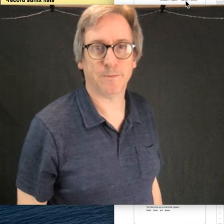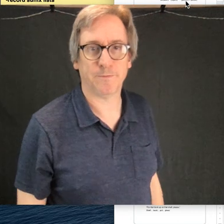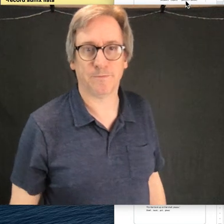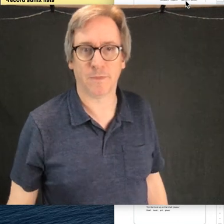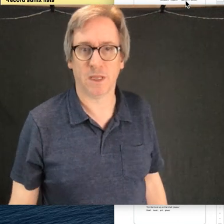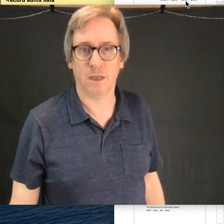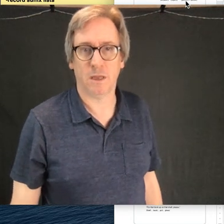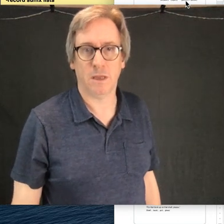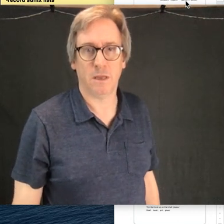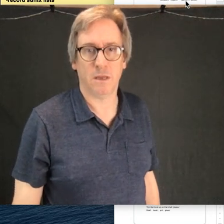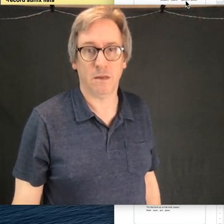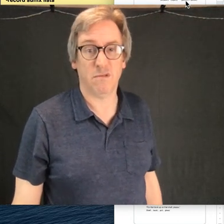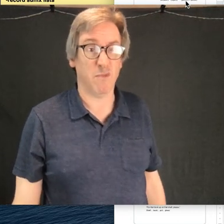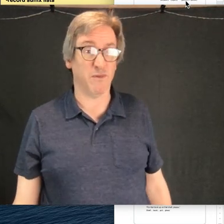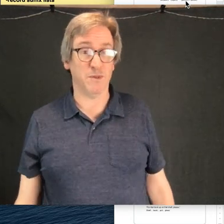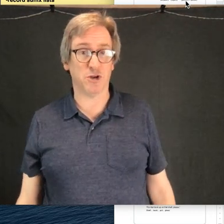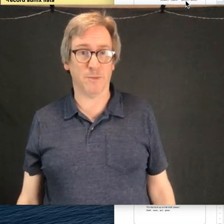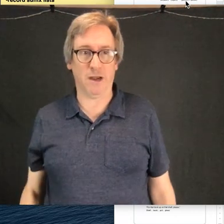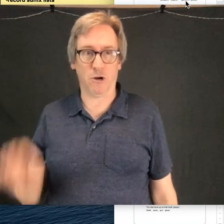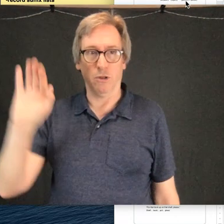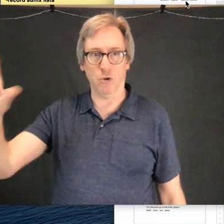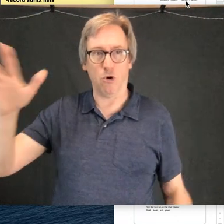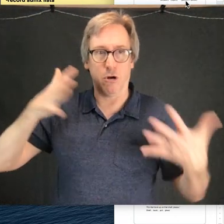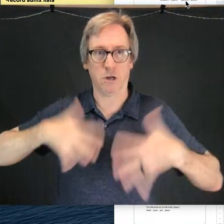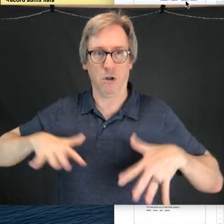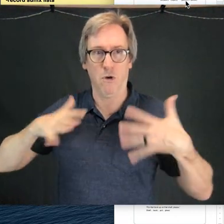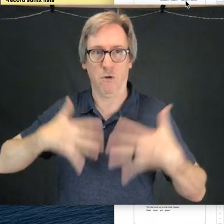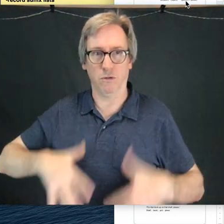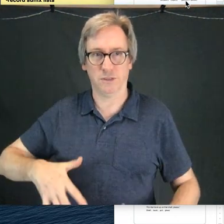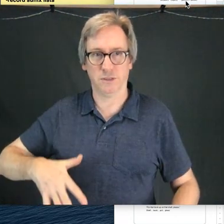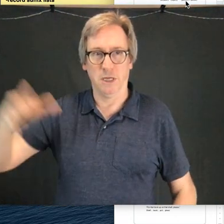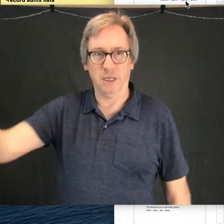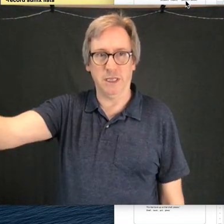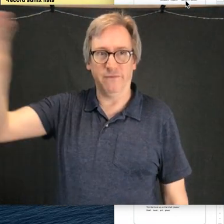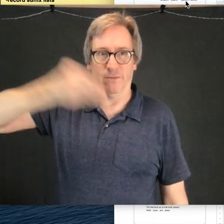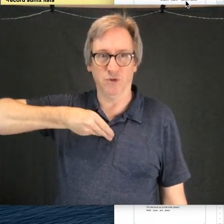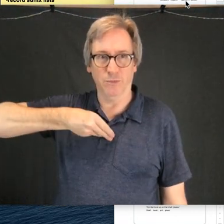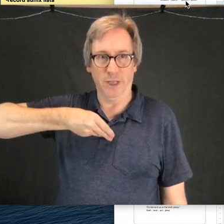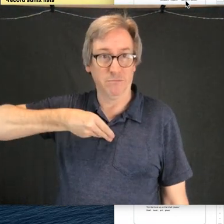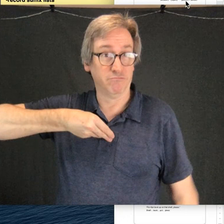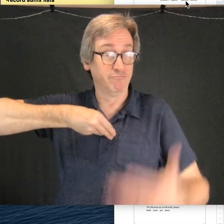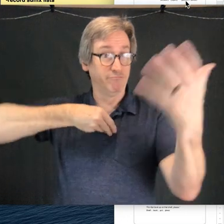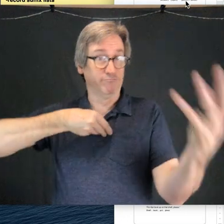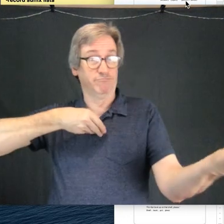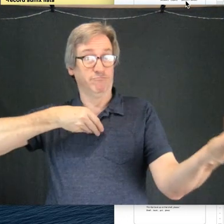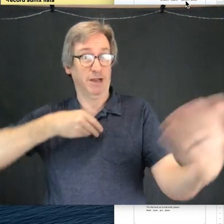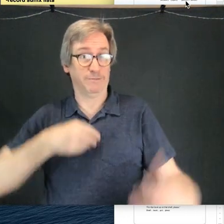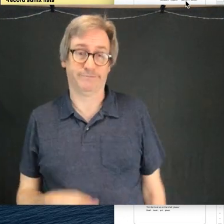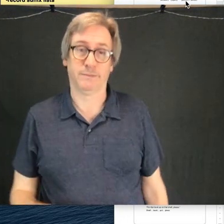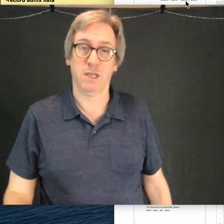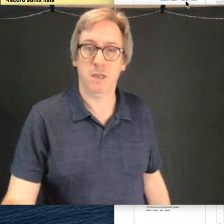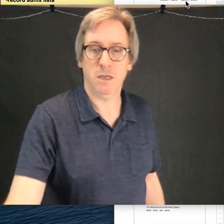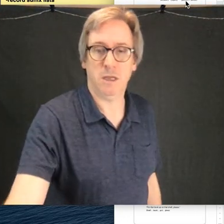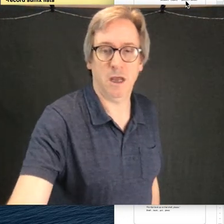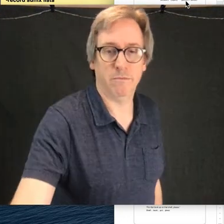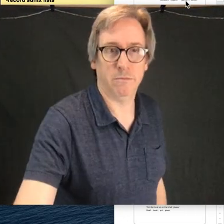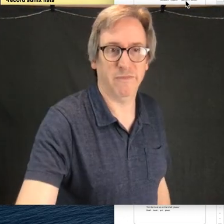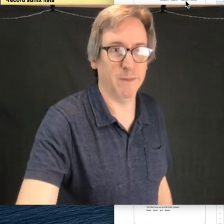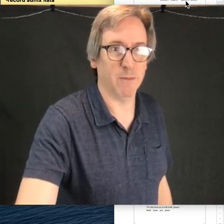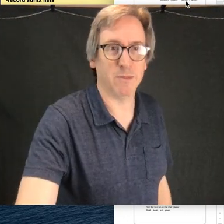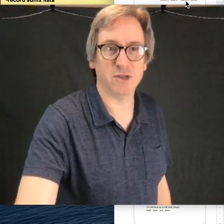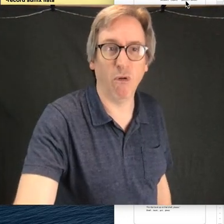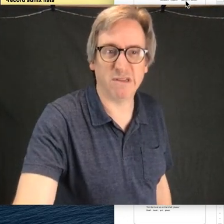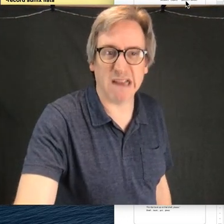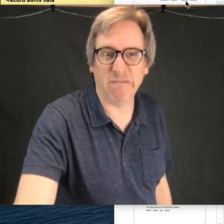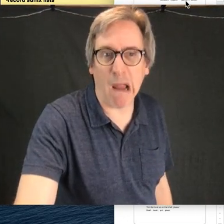information. Remember from the Terminator? Your clothes. Give them to me. Right? If